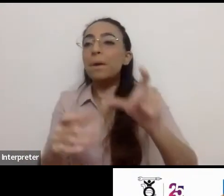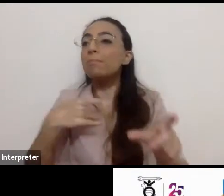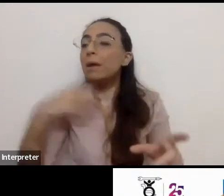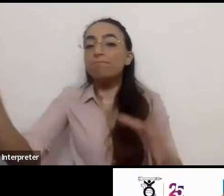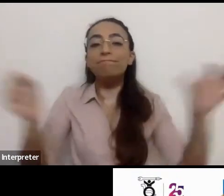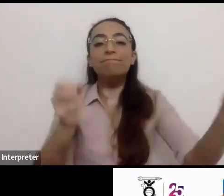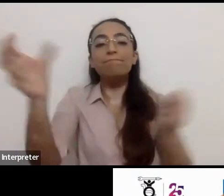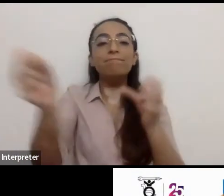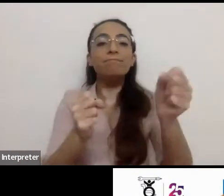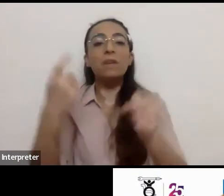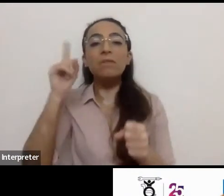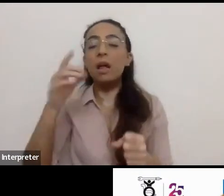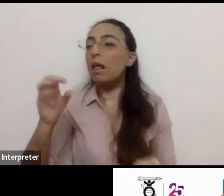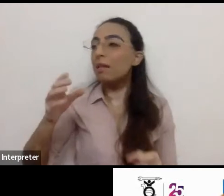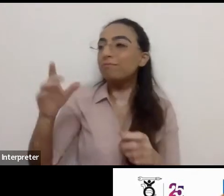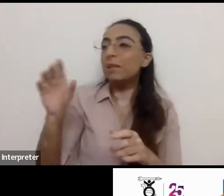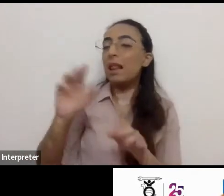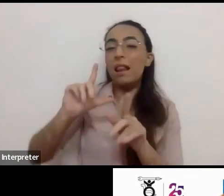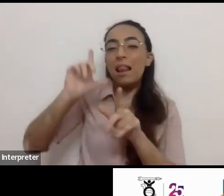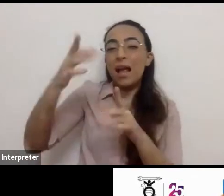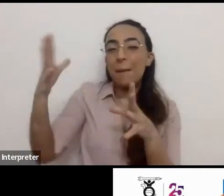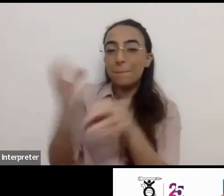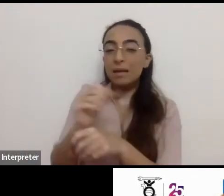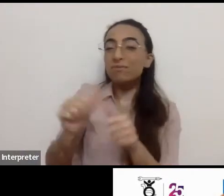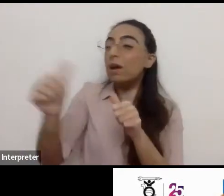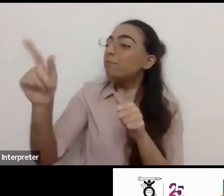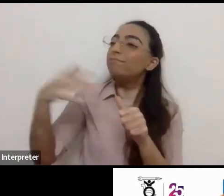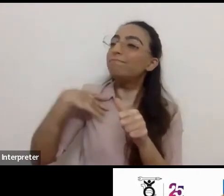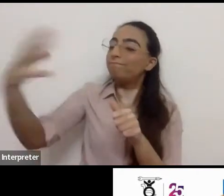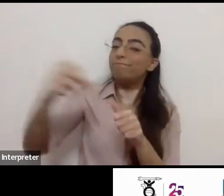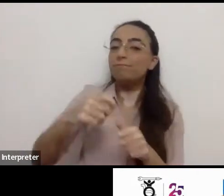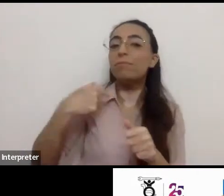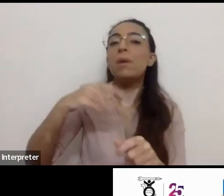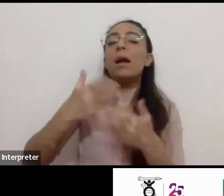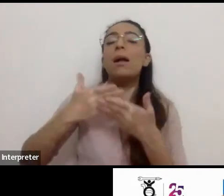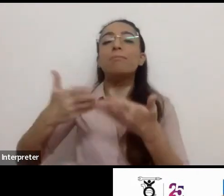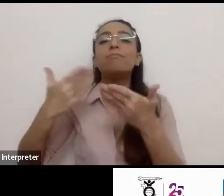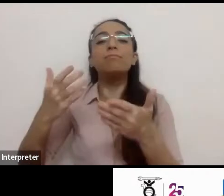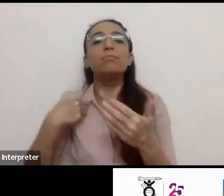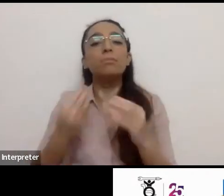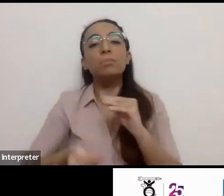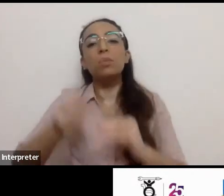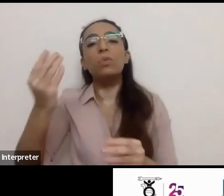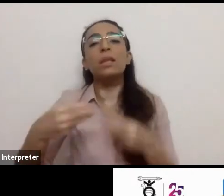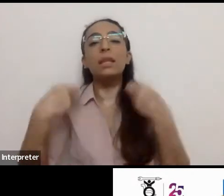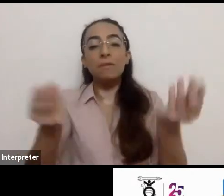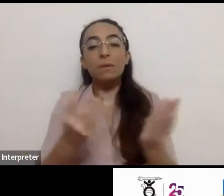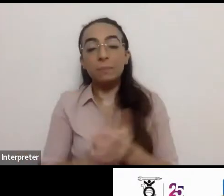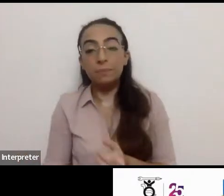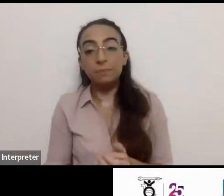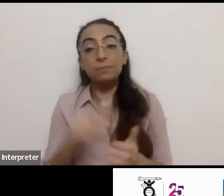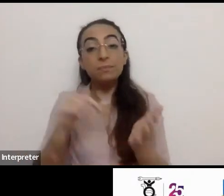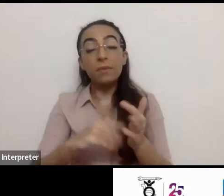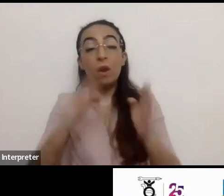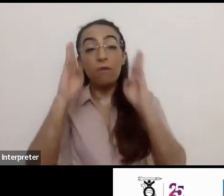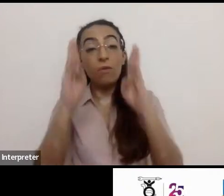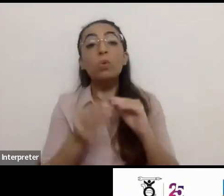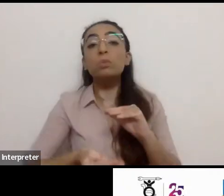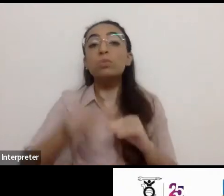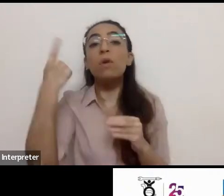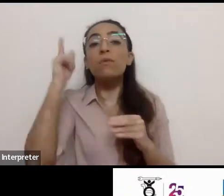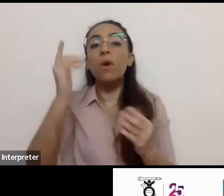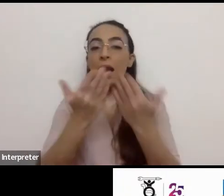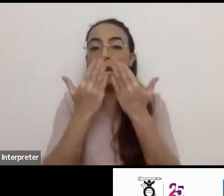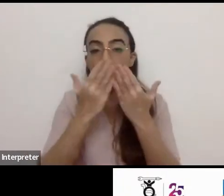the corner as a part of it. And I think that's a great start. We've got to focus on things like, there's a lot of focus spent on education,